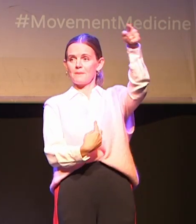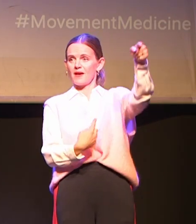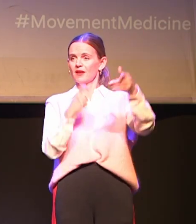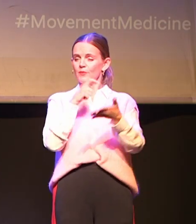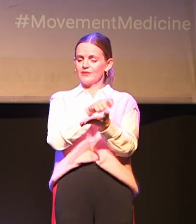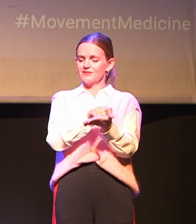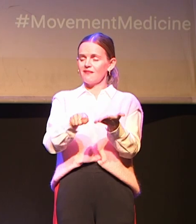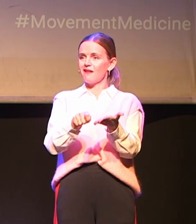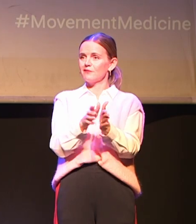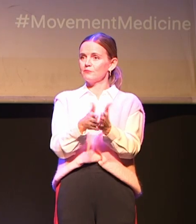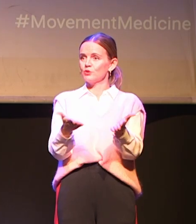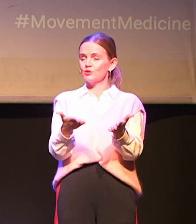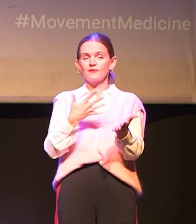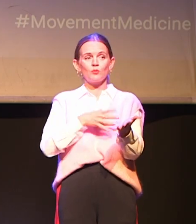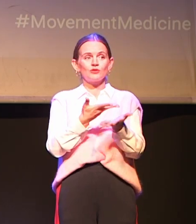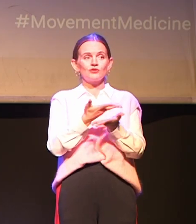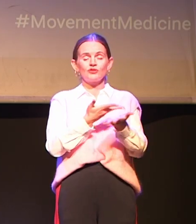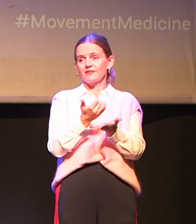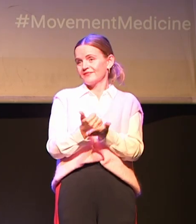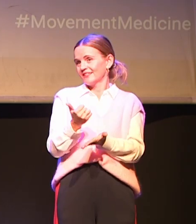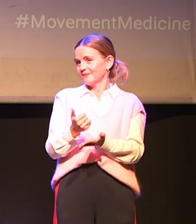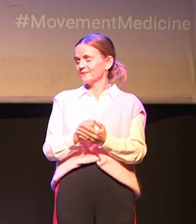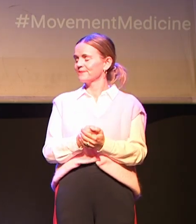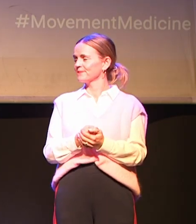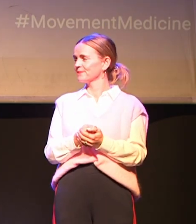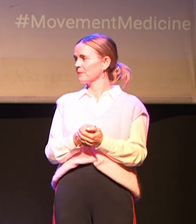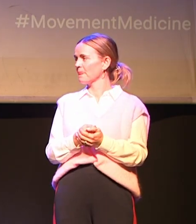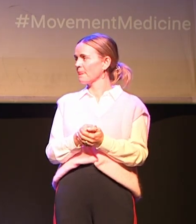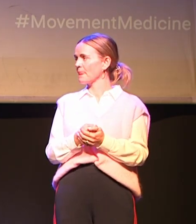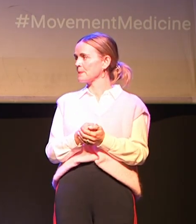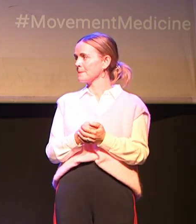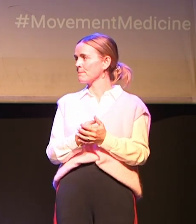few minutes. So if you want to chat, that would be great. I'm